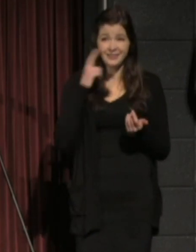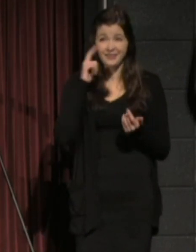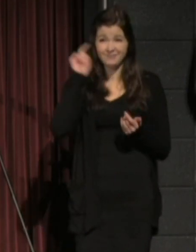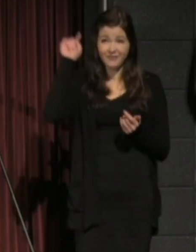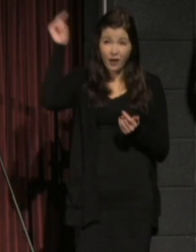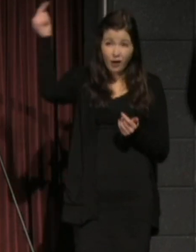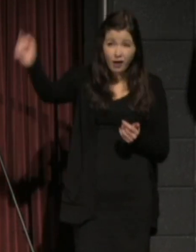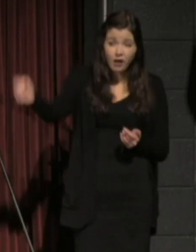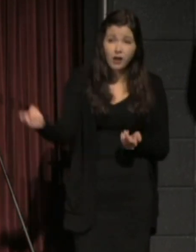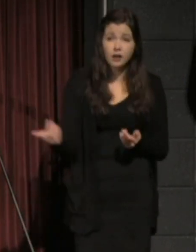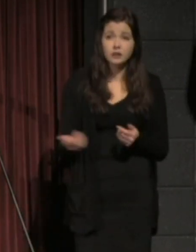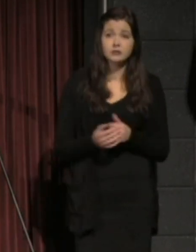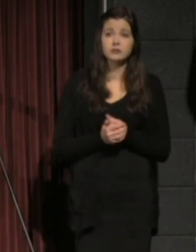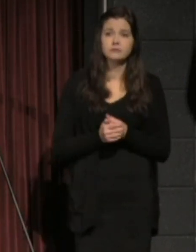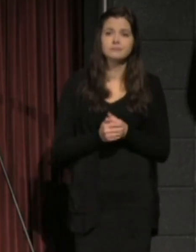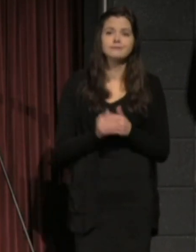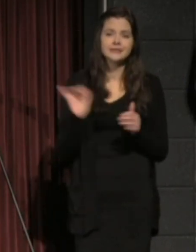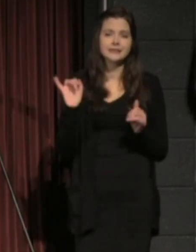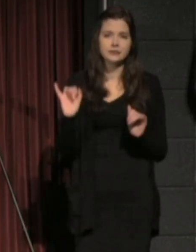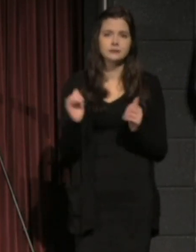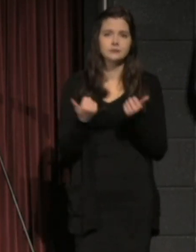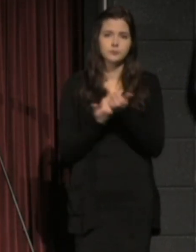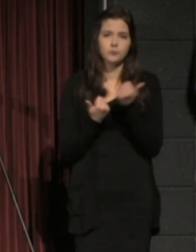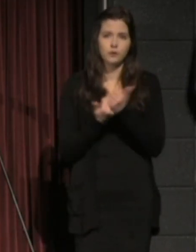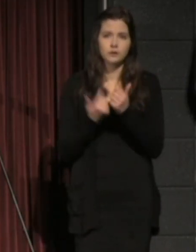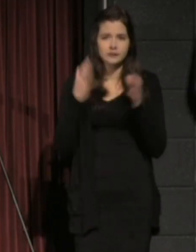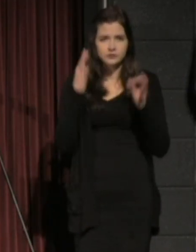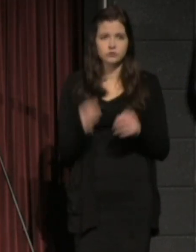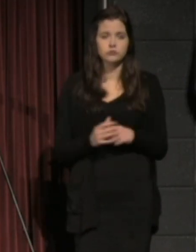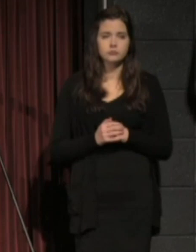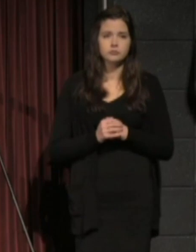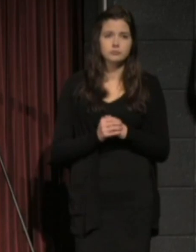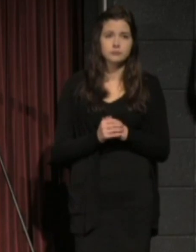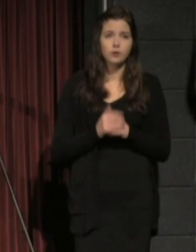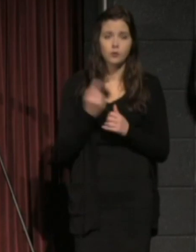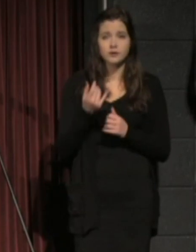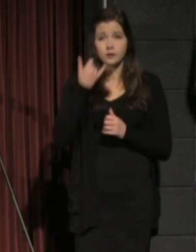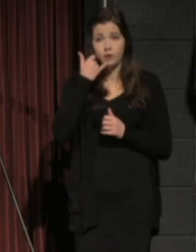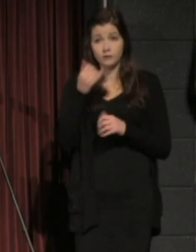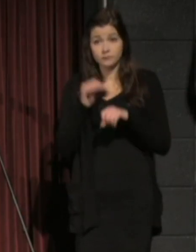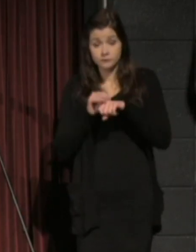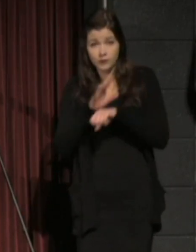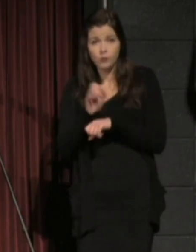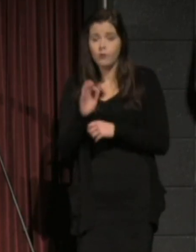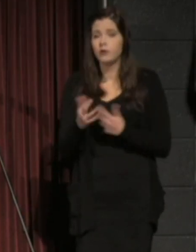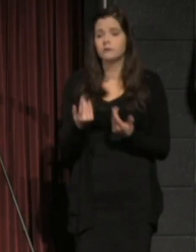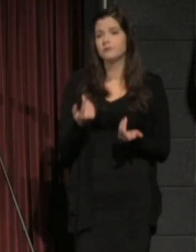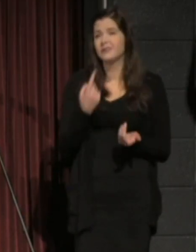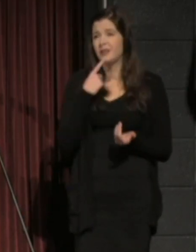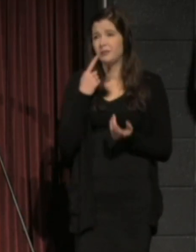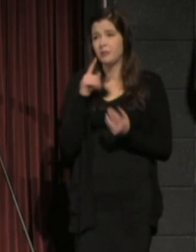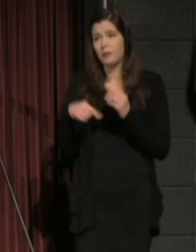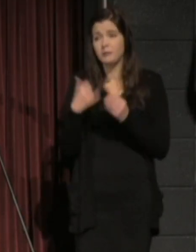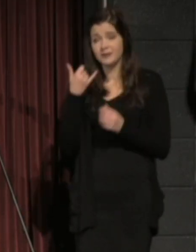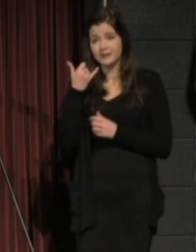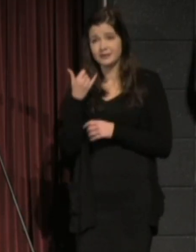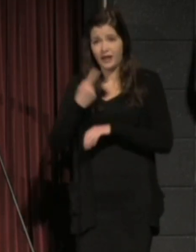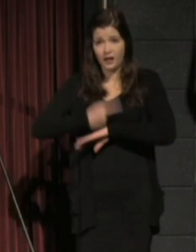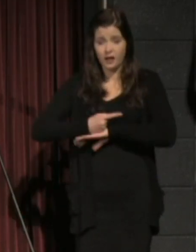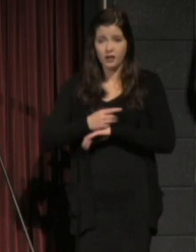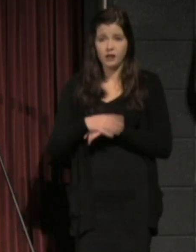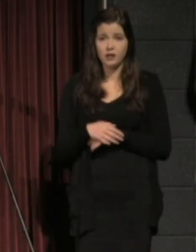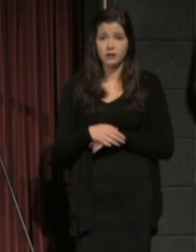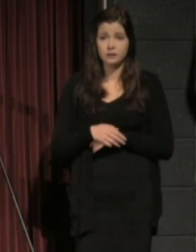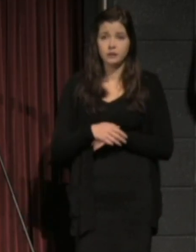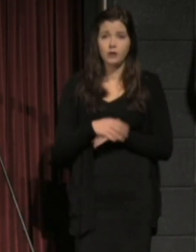Lake, they still supported my decision. I was always able to phone them to ask for advice or just to tell them about my day. They would always listen to